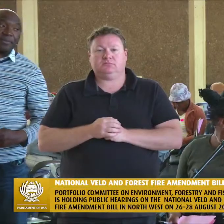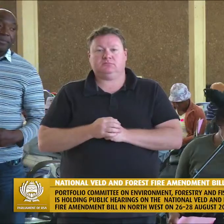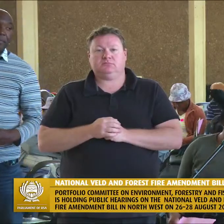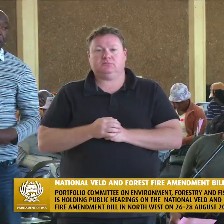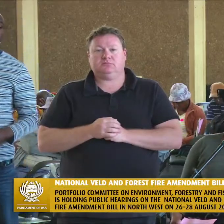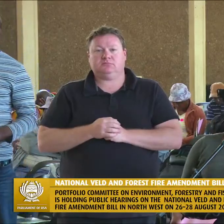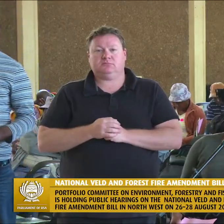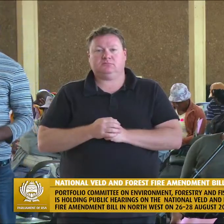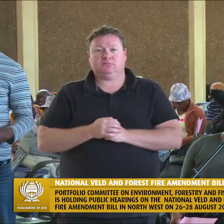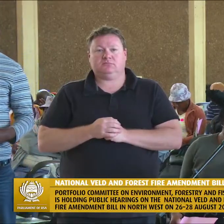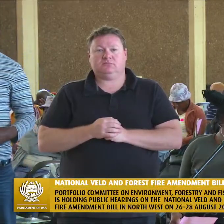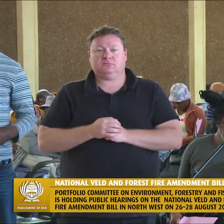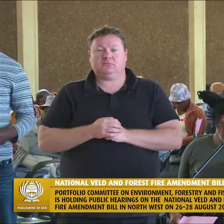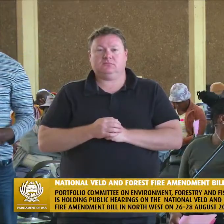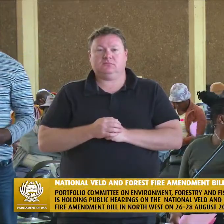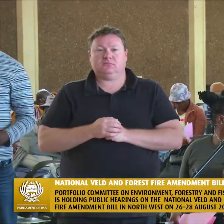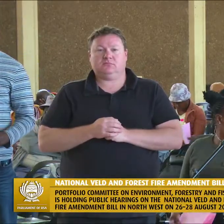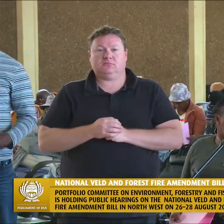foreign